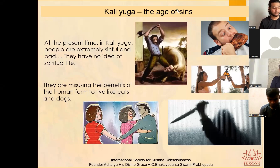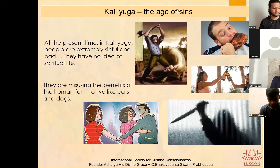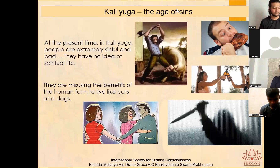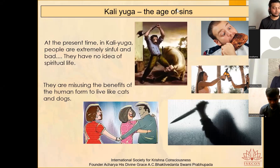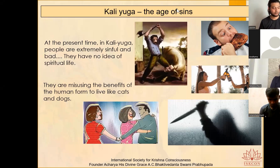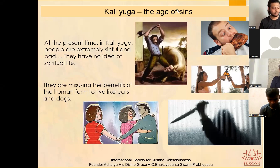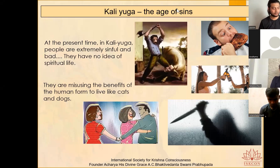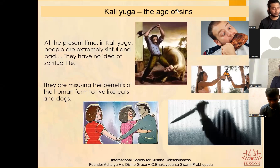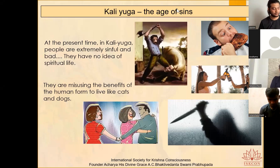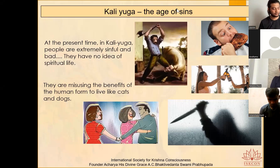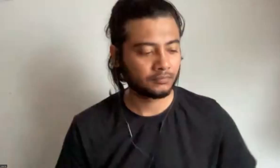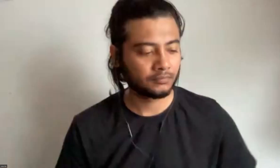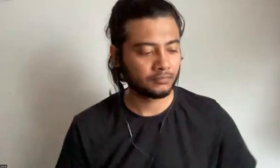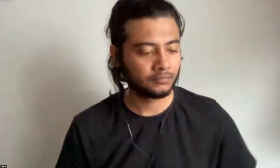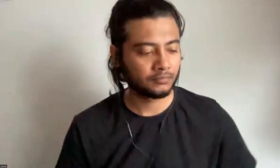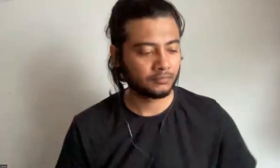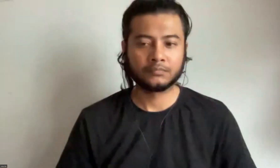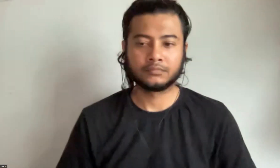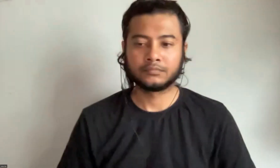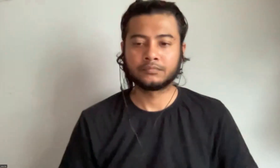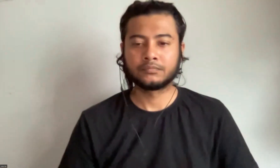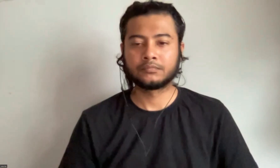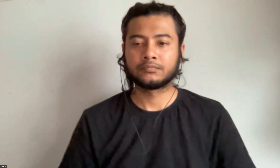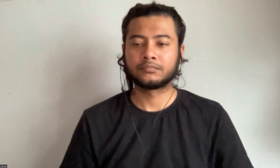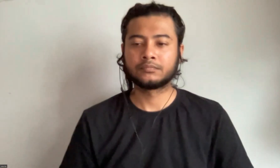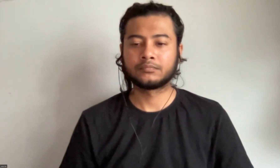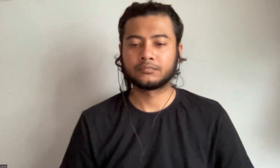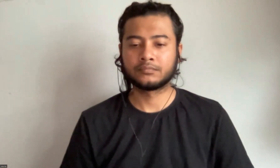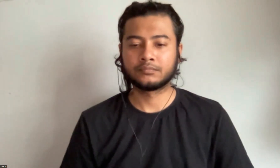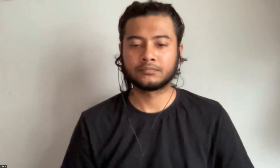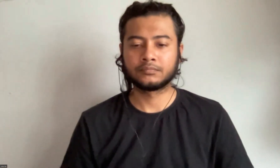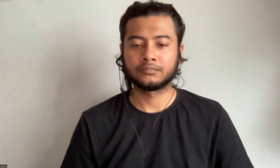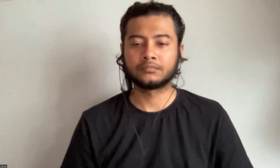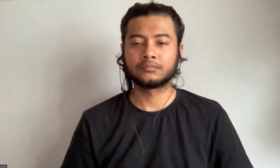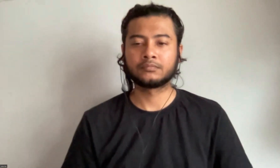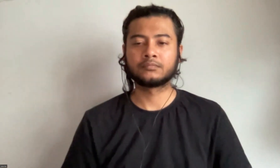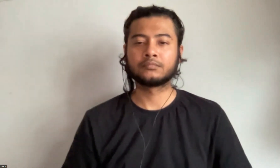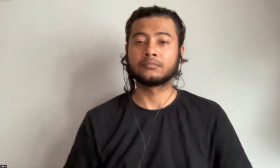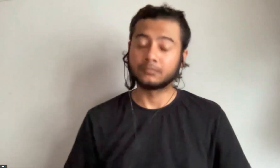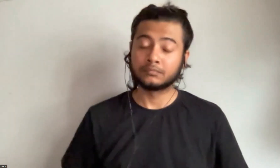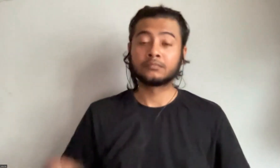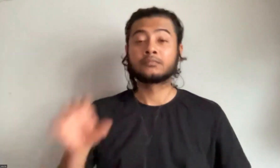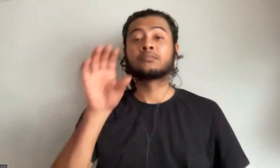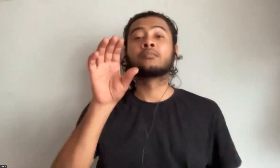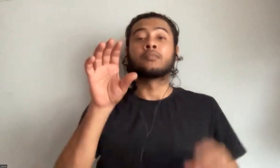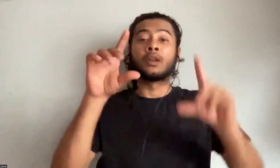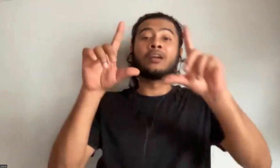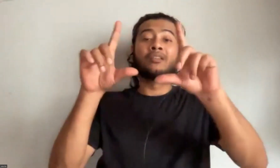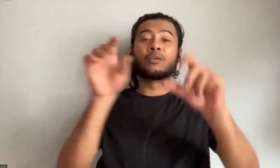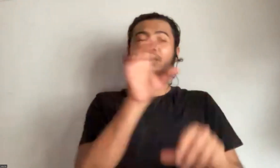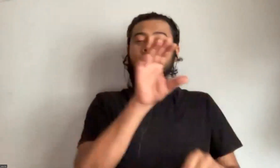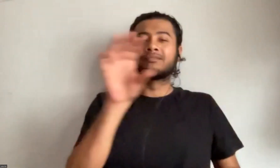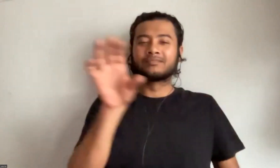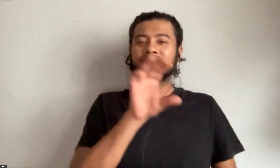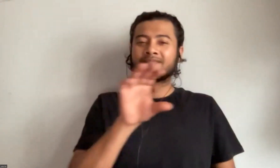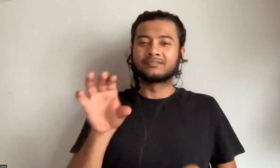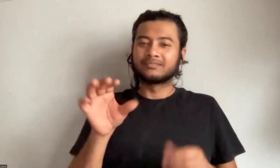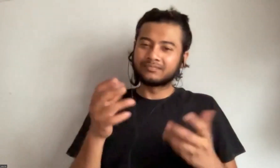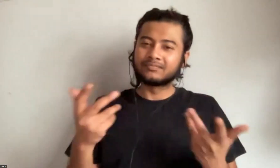So here there are many pictures, as you can see on the screen. that there is somebody who's